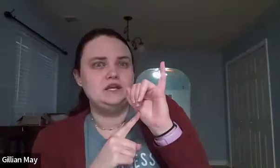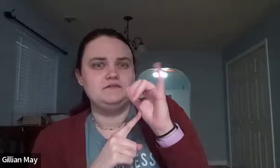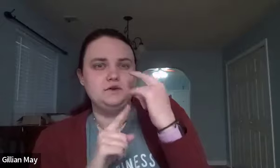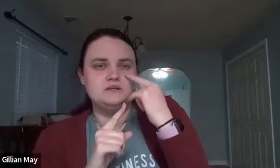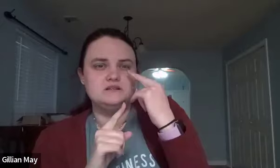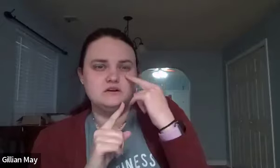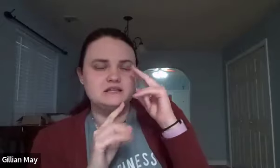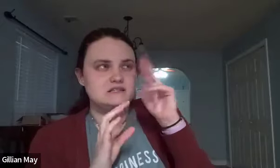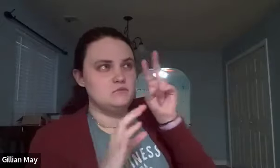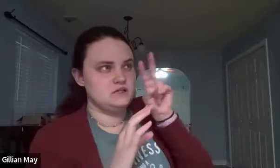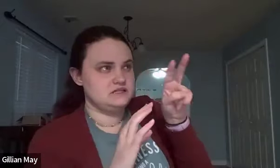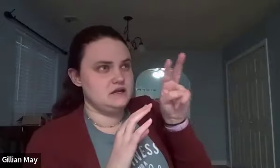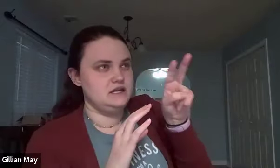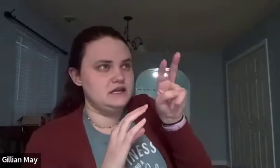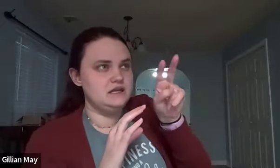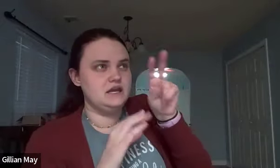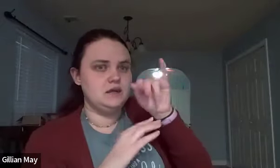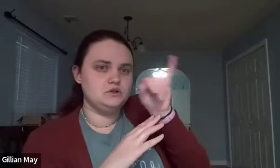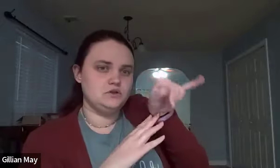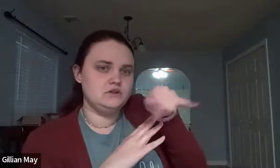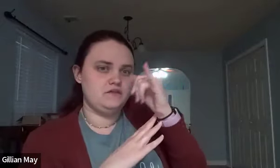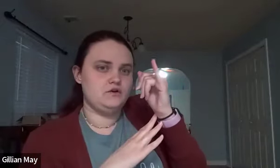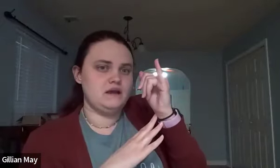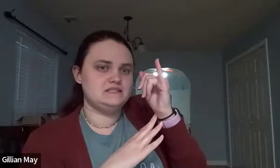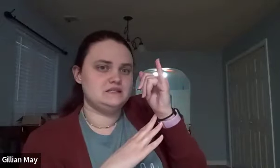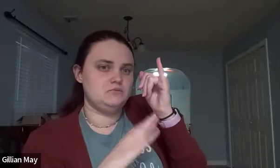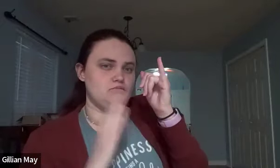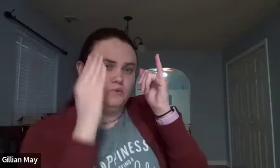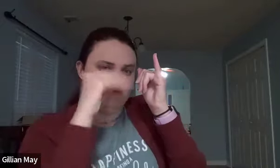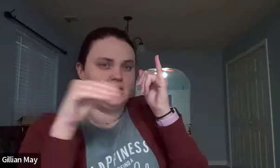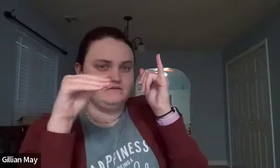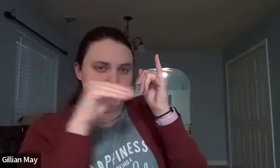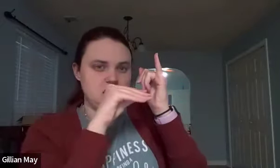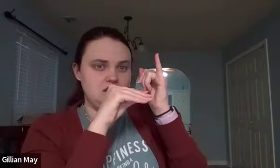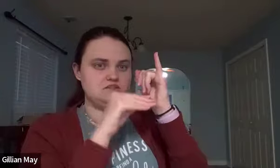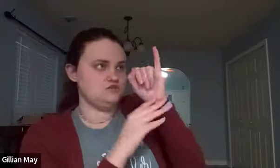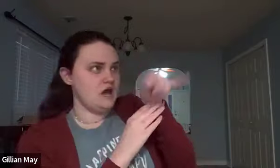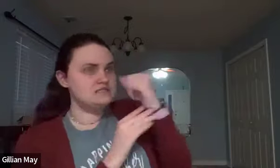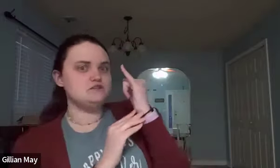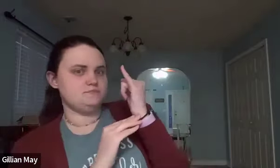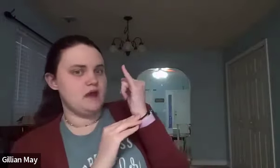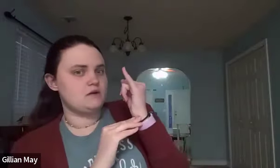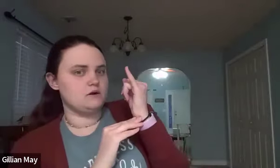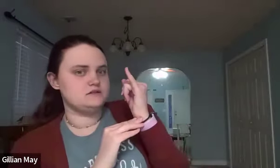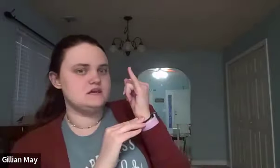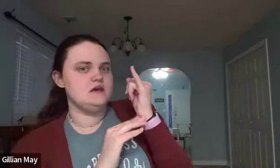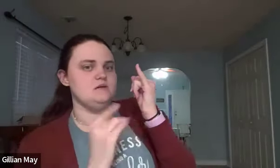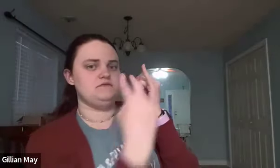if you were to look at someone signing it, it would look like the correct movement of a J. So to us, it looks backwards, but from